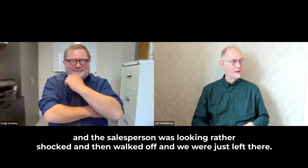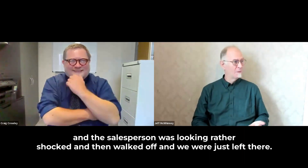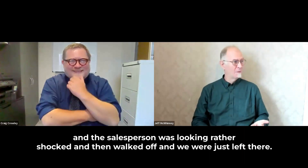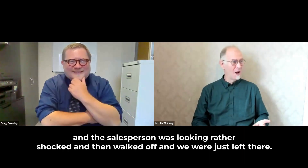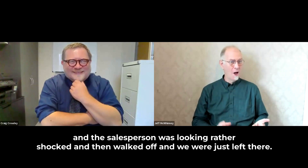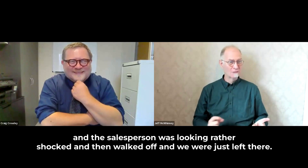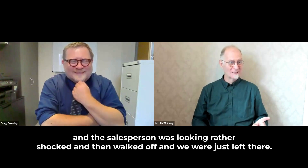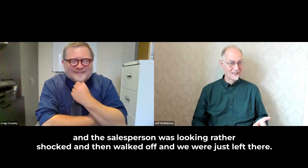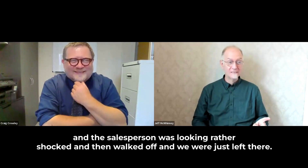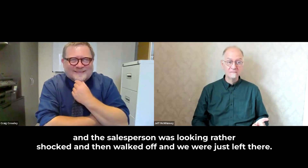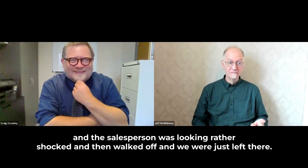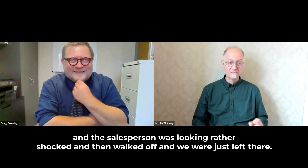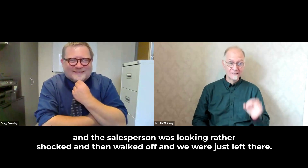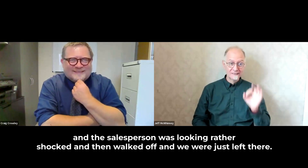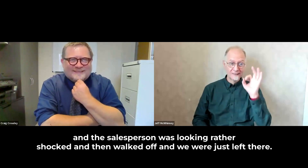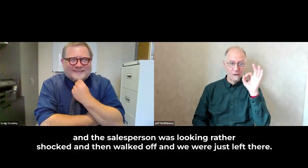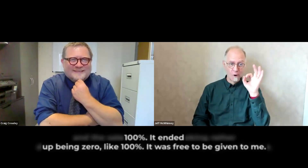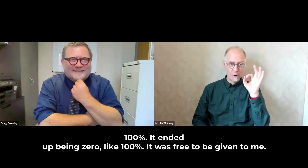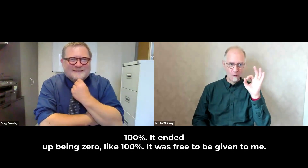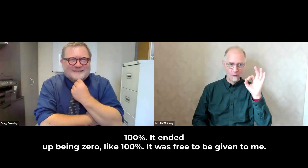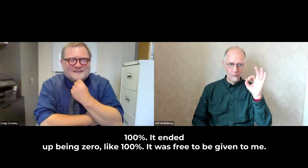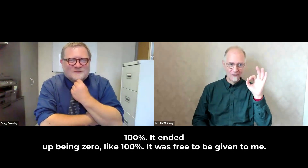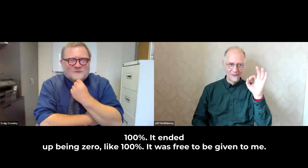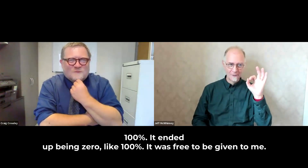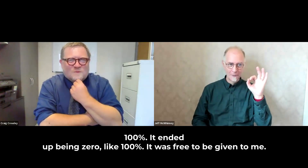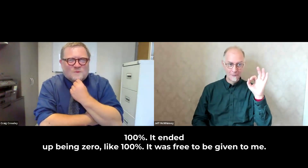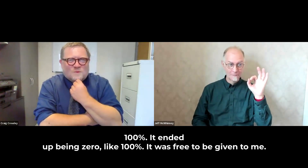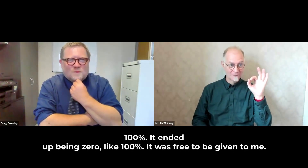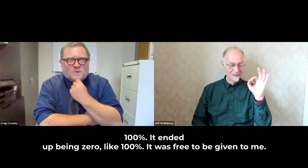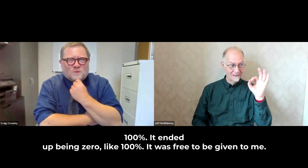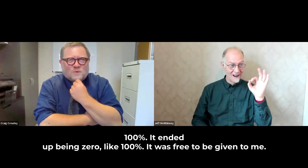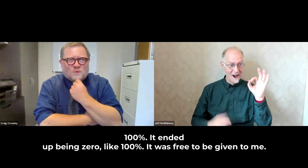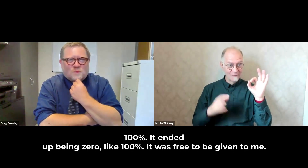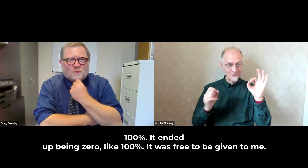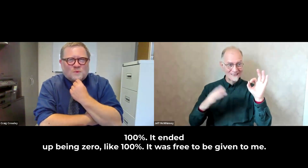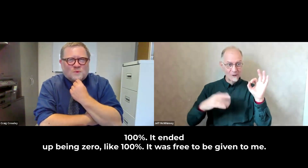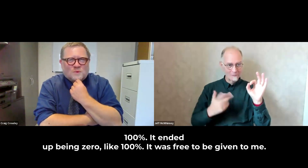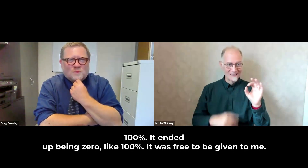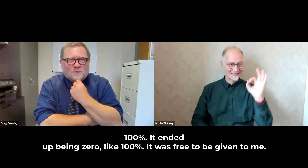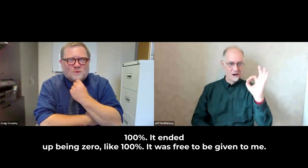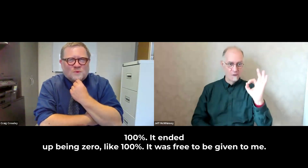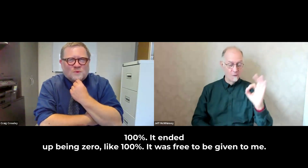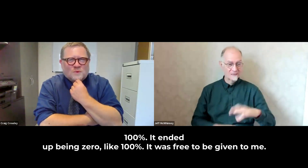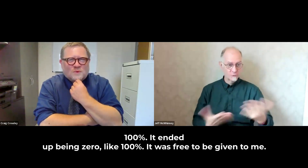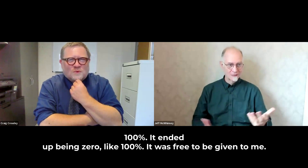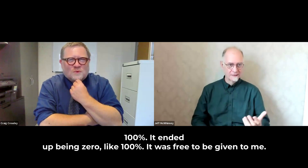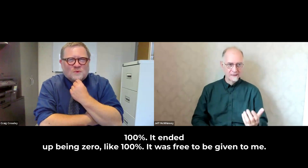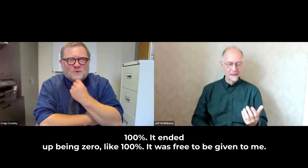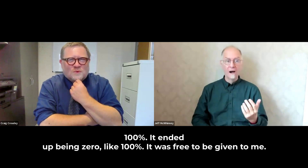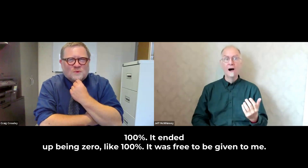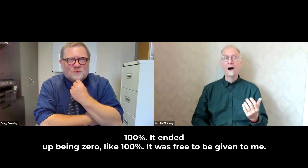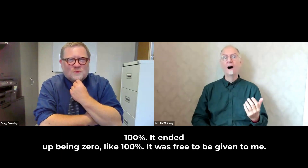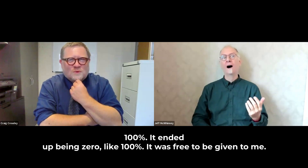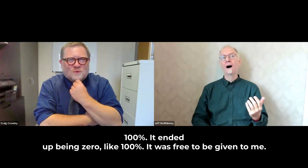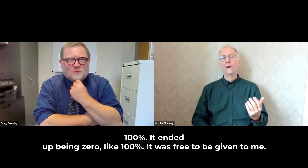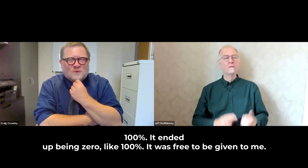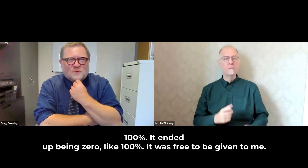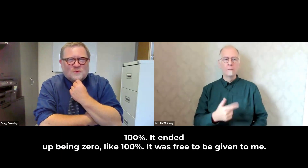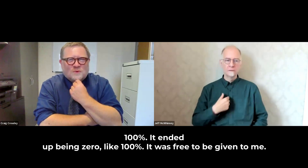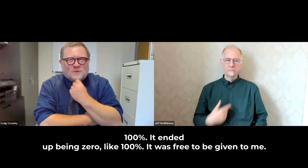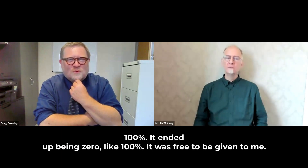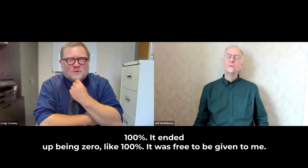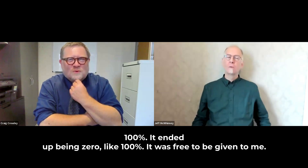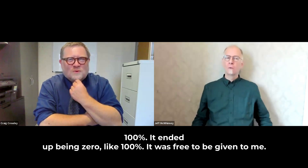and then walked off. And we were just left there 100%. It ended up being zero, like 100%. It